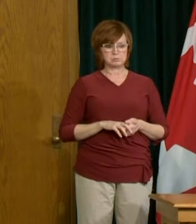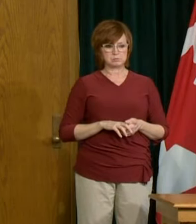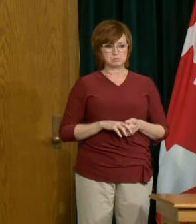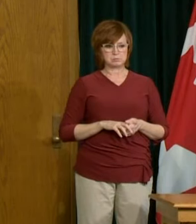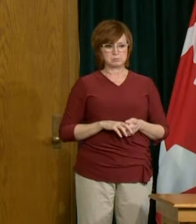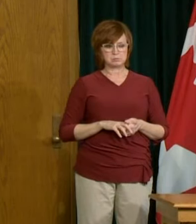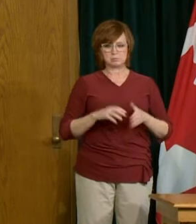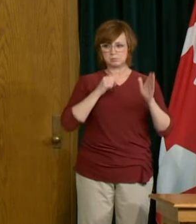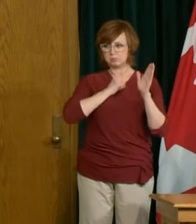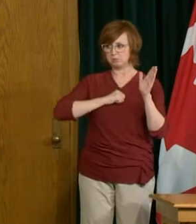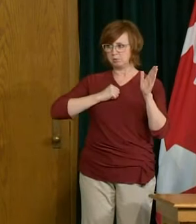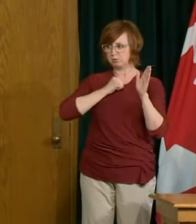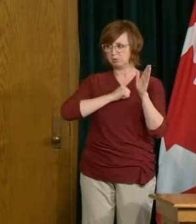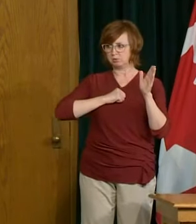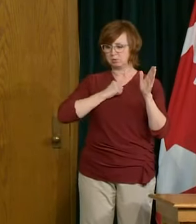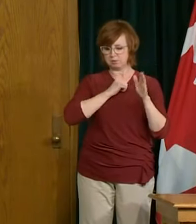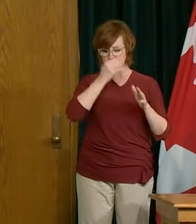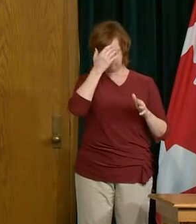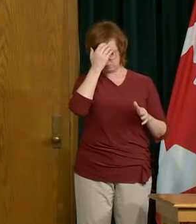Sorry about that.